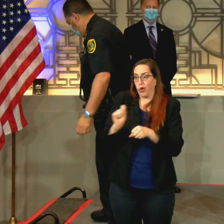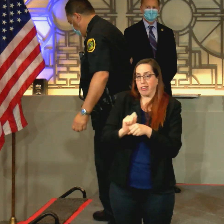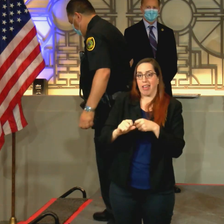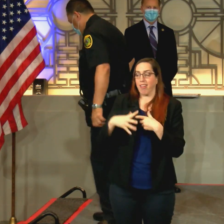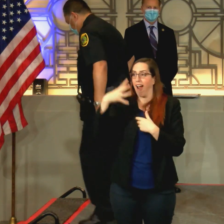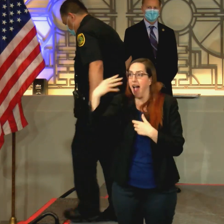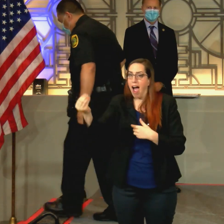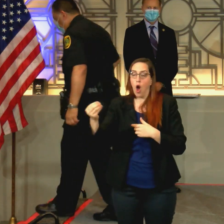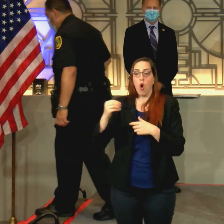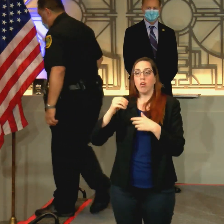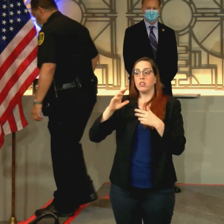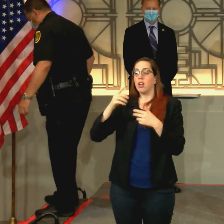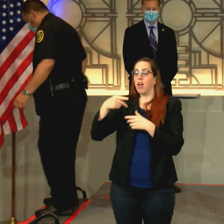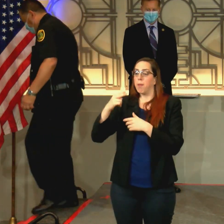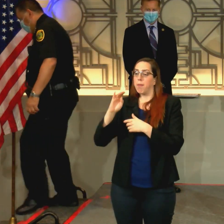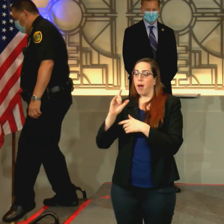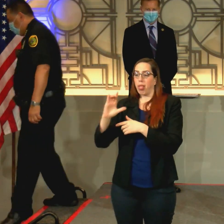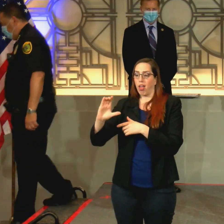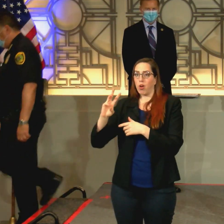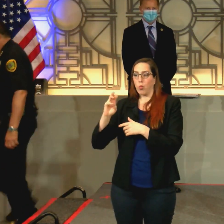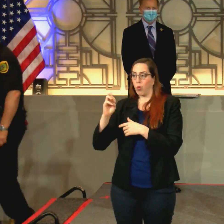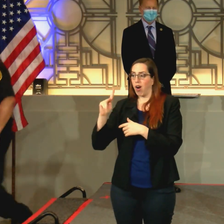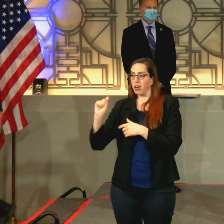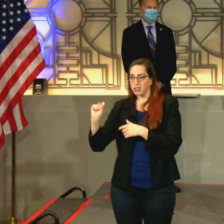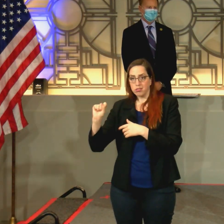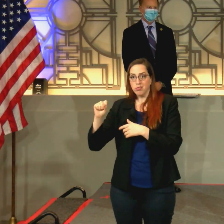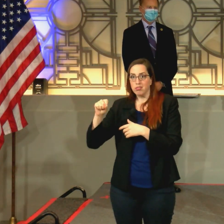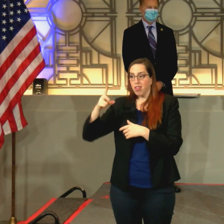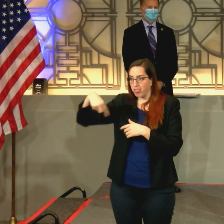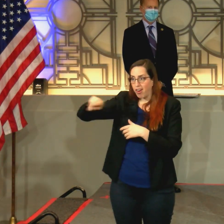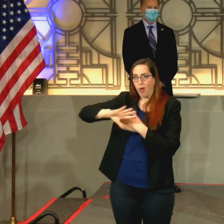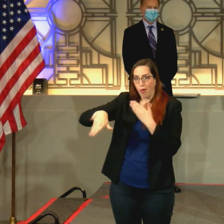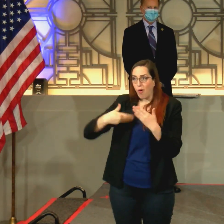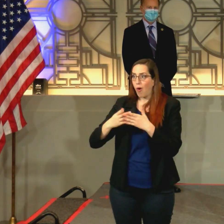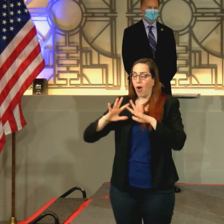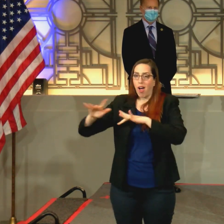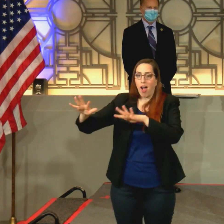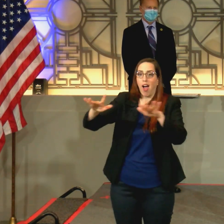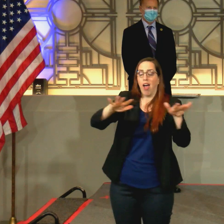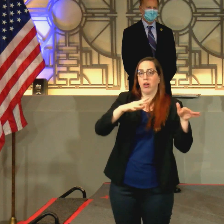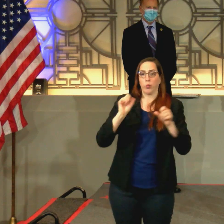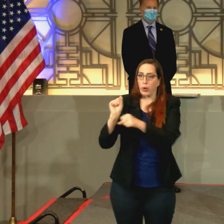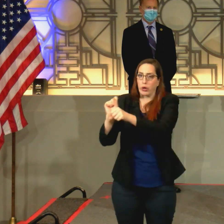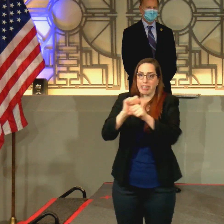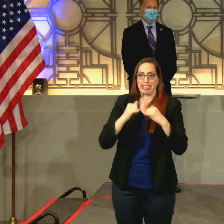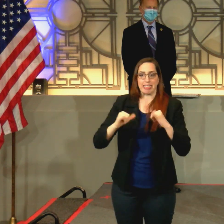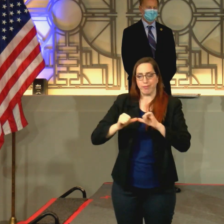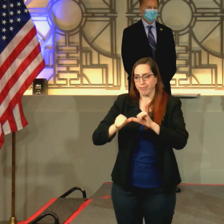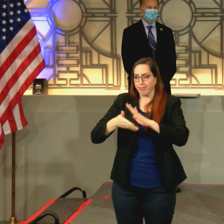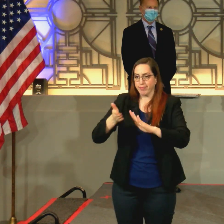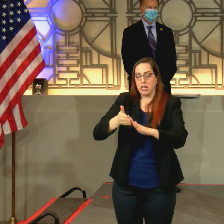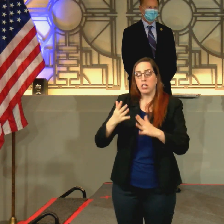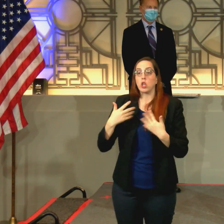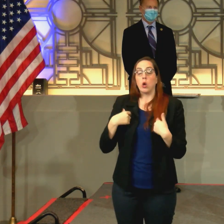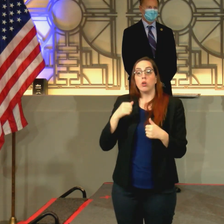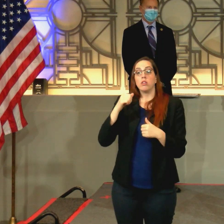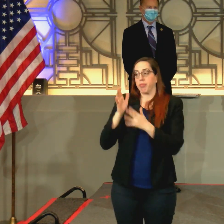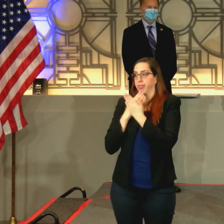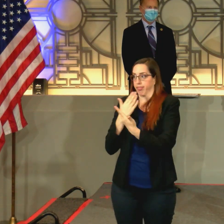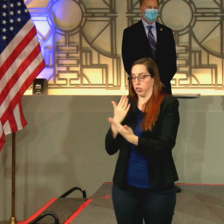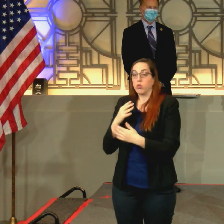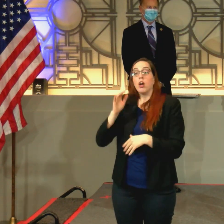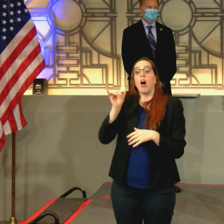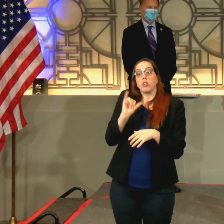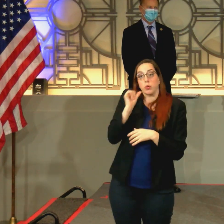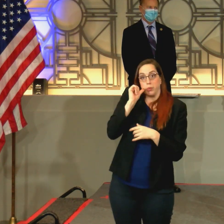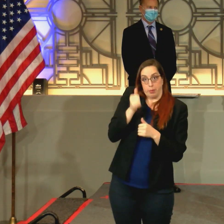there, public works, all of these employees, municipal employees. So let me give a special thanks. So you know about tomorrow, 12 to 3, but I do